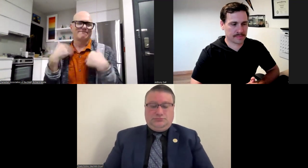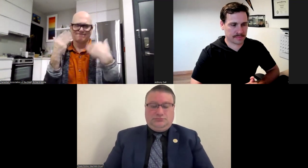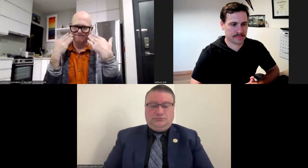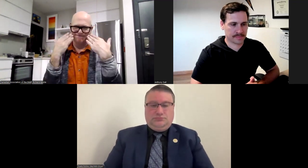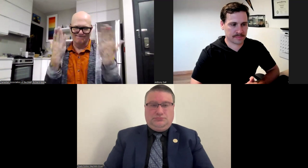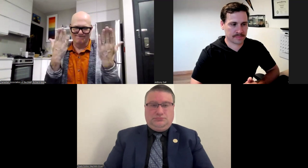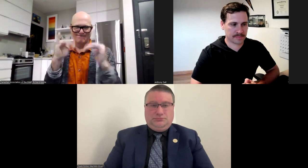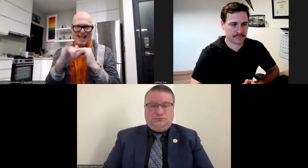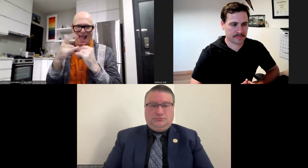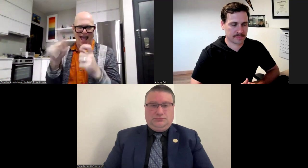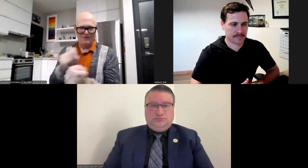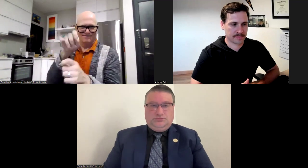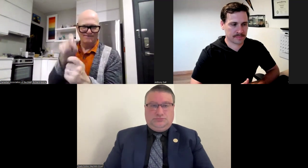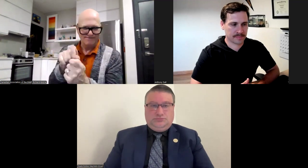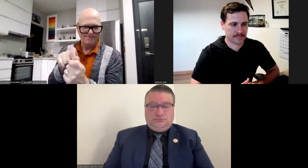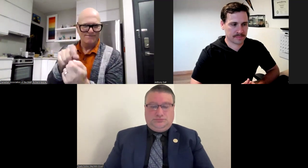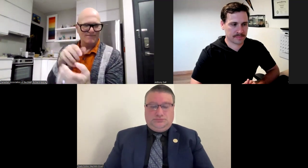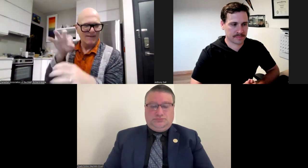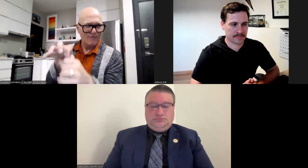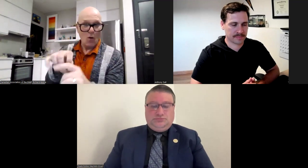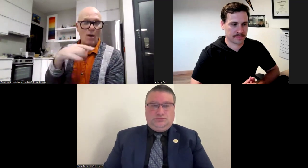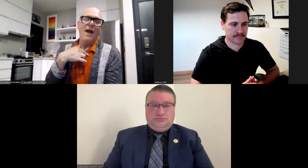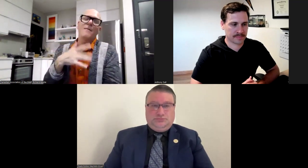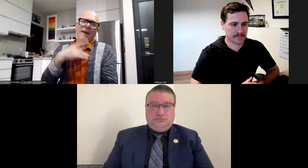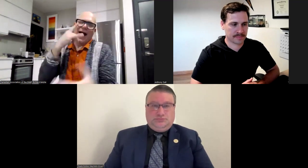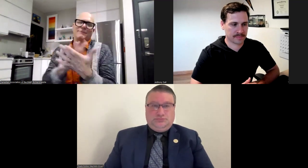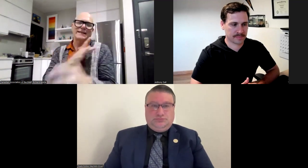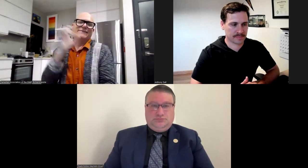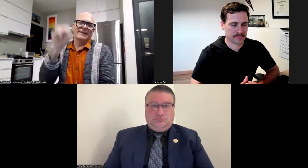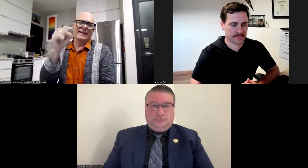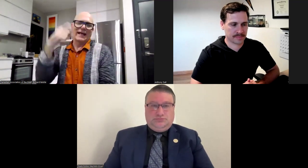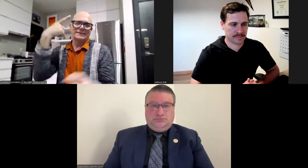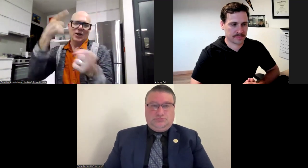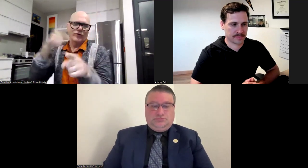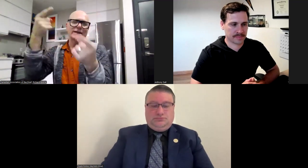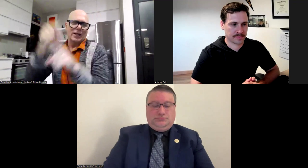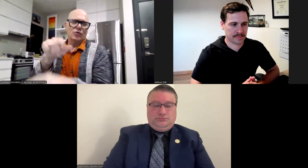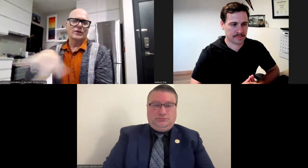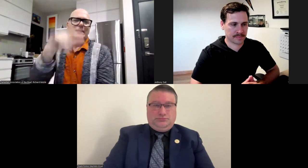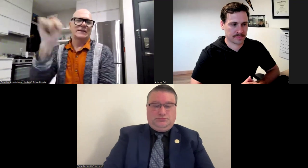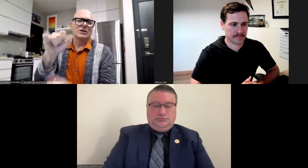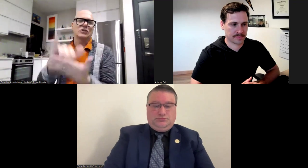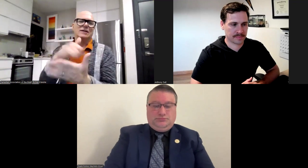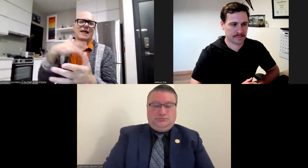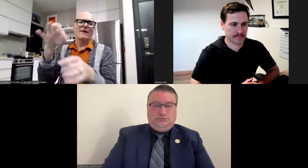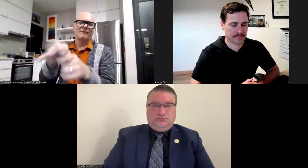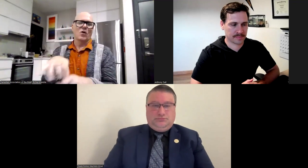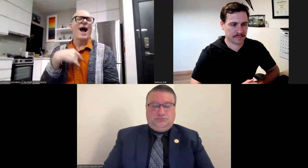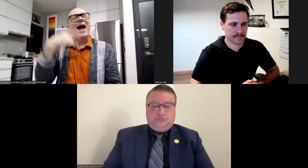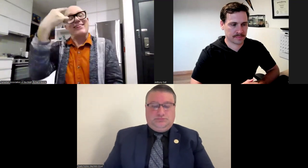World Federation of the Deaf's Declaration for the Rights of Deaf Children. So I don't believe we signed on to